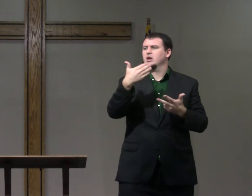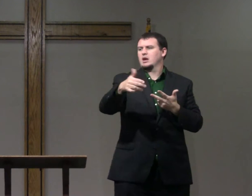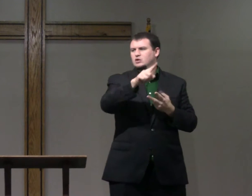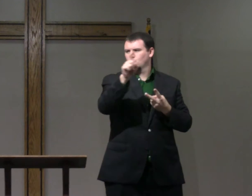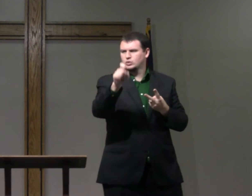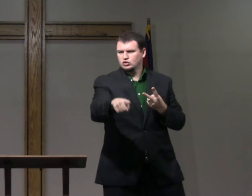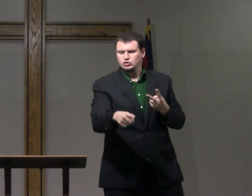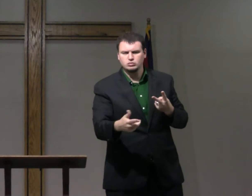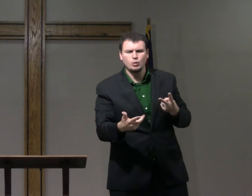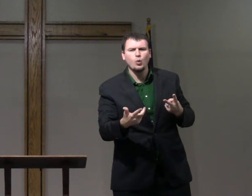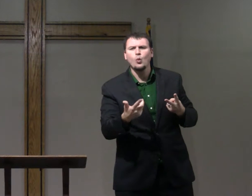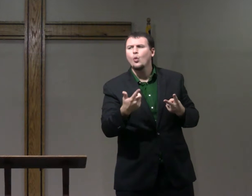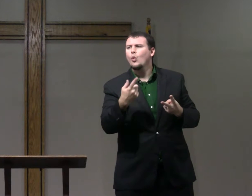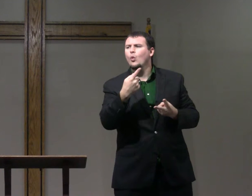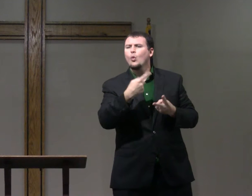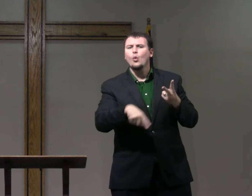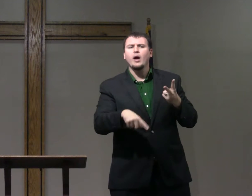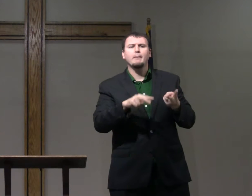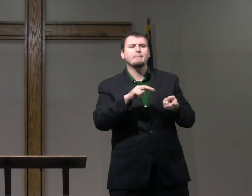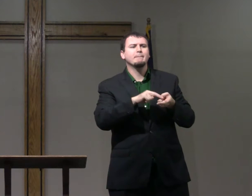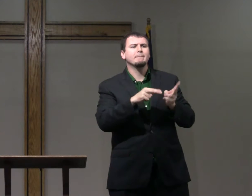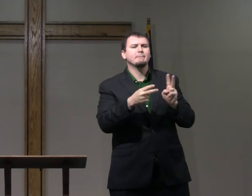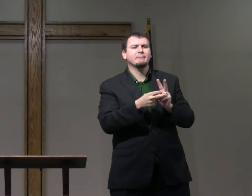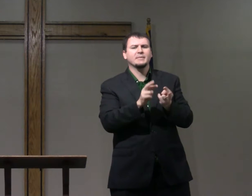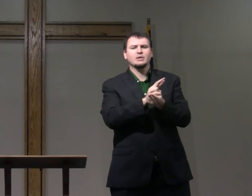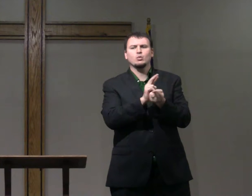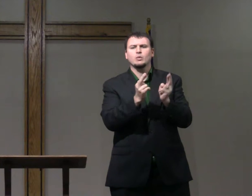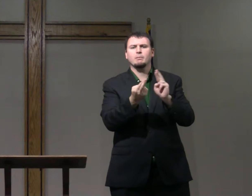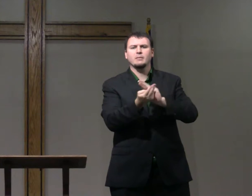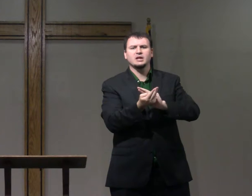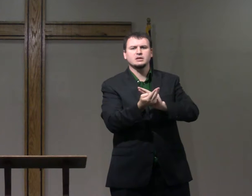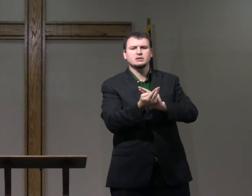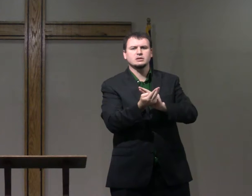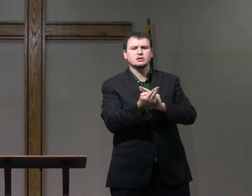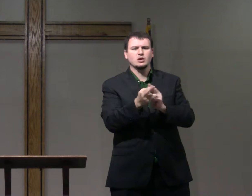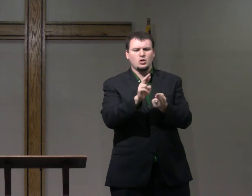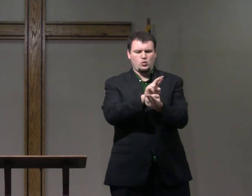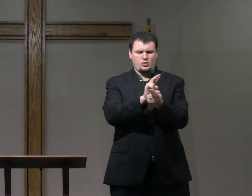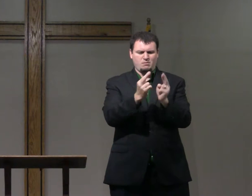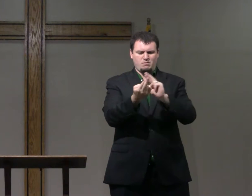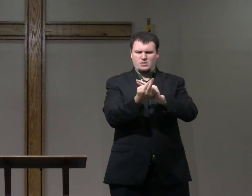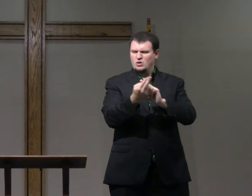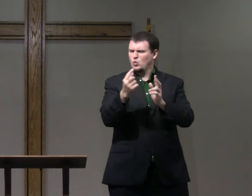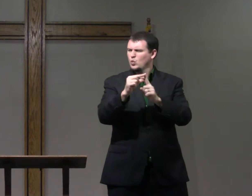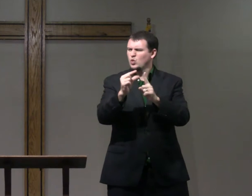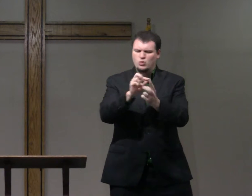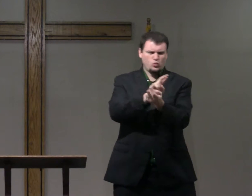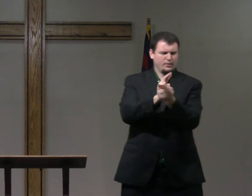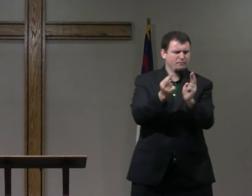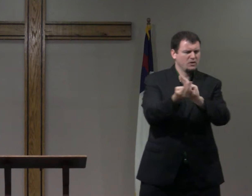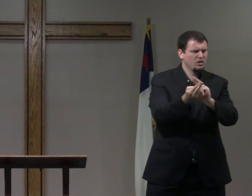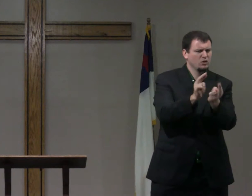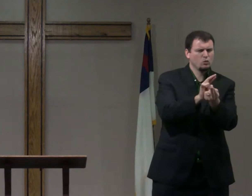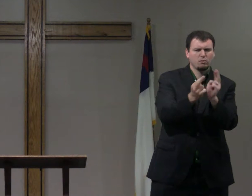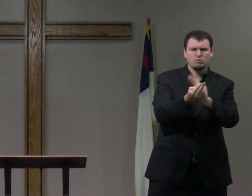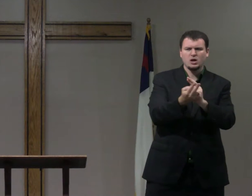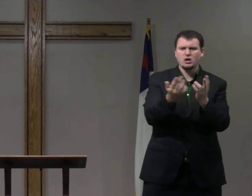Now, next question. What is repentance? What does that word